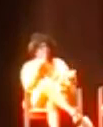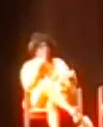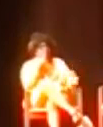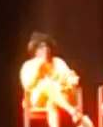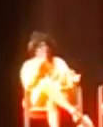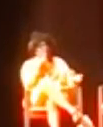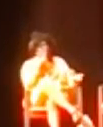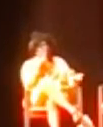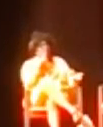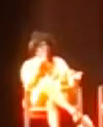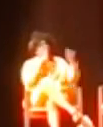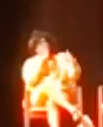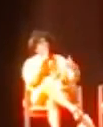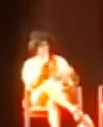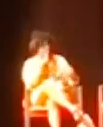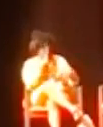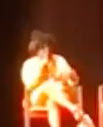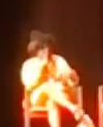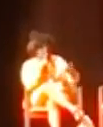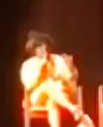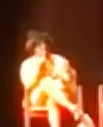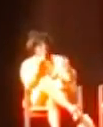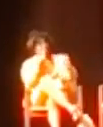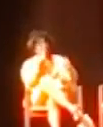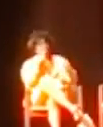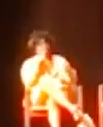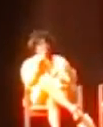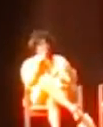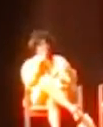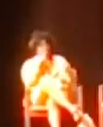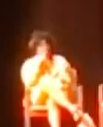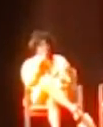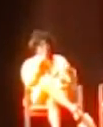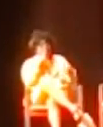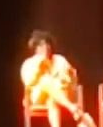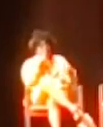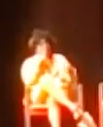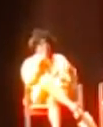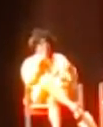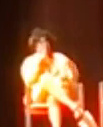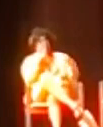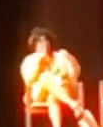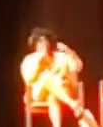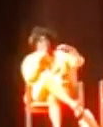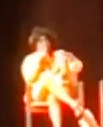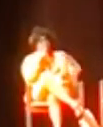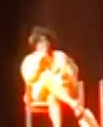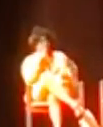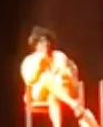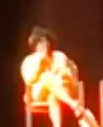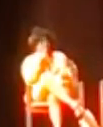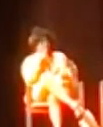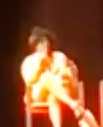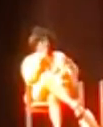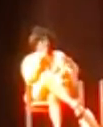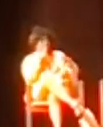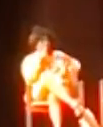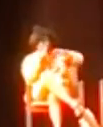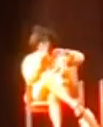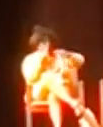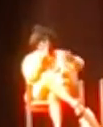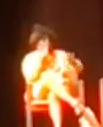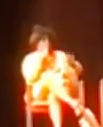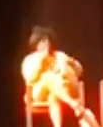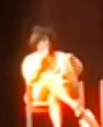your supporting their work. And tell me if I'm wrong, but my understanding of what they said was that funding in New Zealand